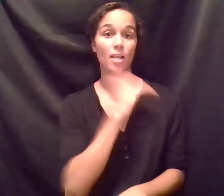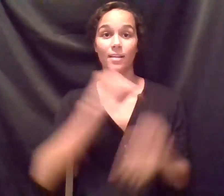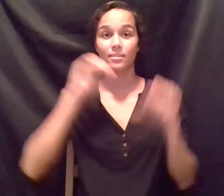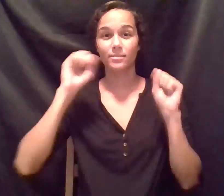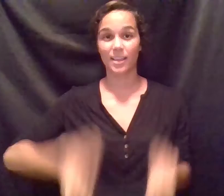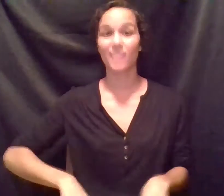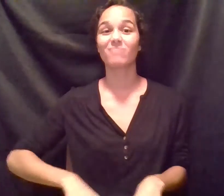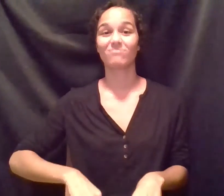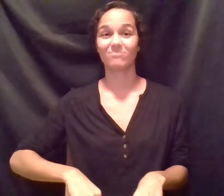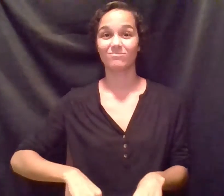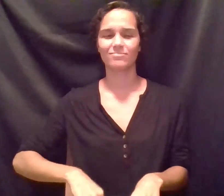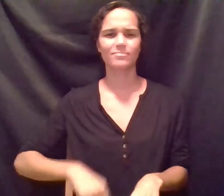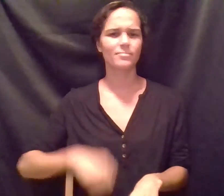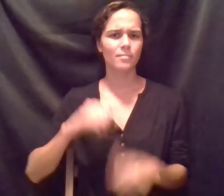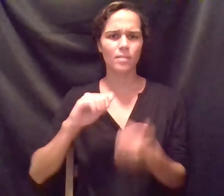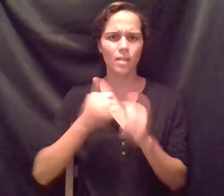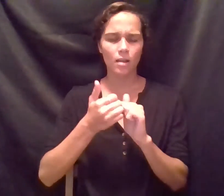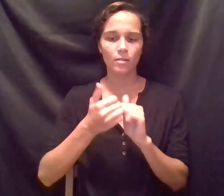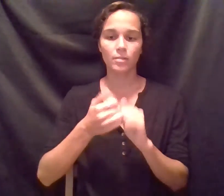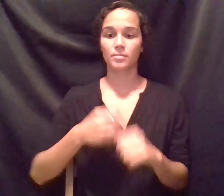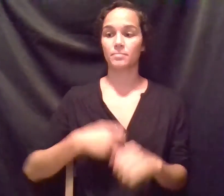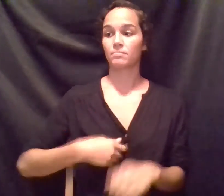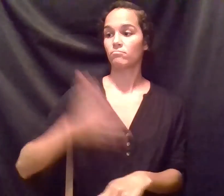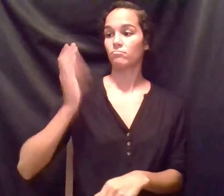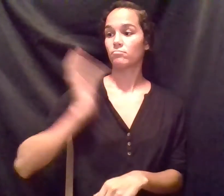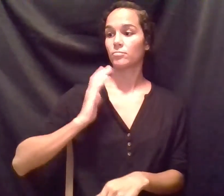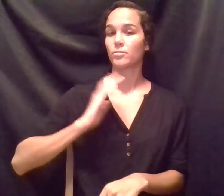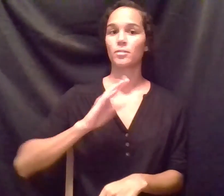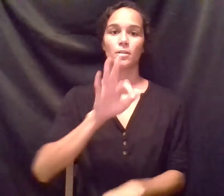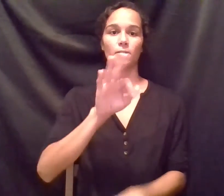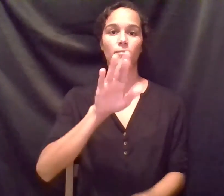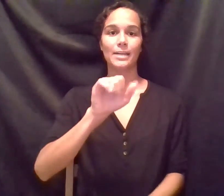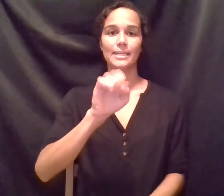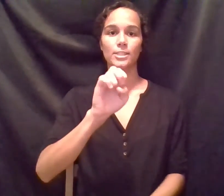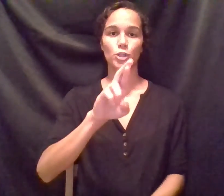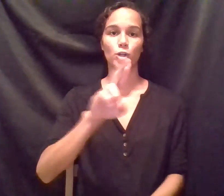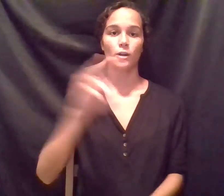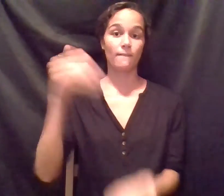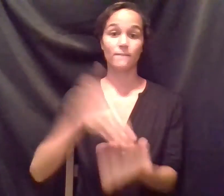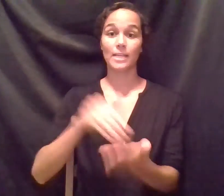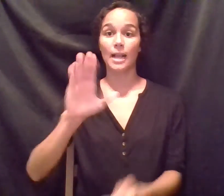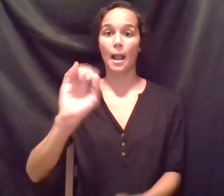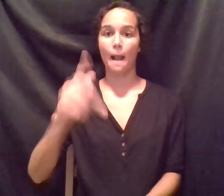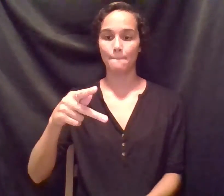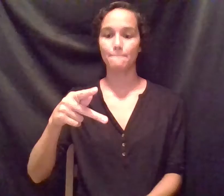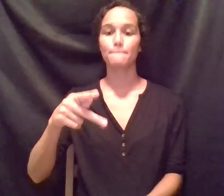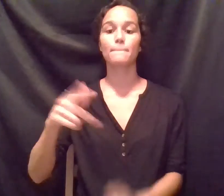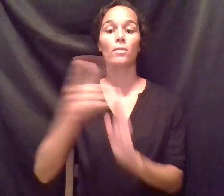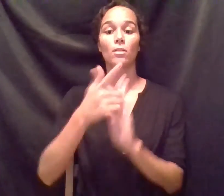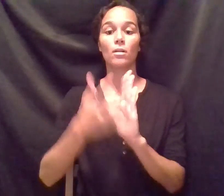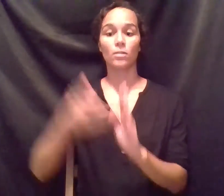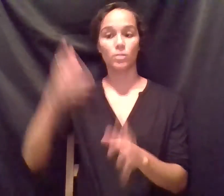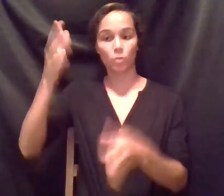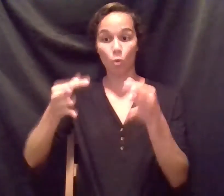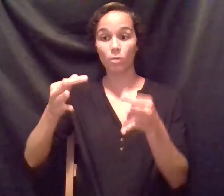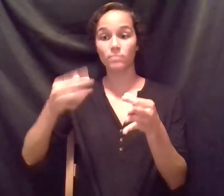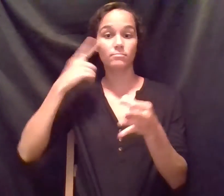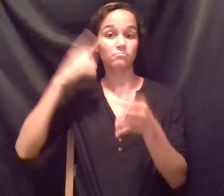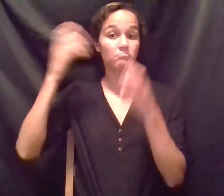Court. In Fraser v. Cupp, police are allowed to lie to you. They are allowed to tell you false things. They